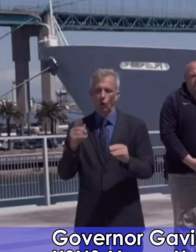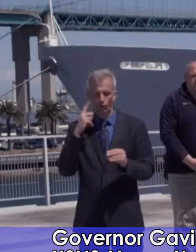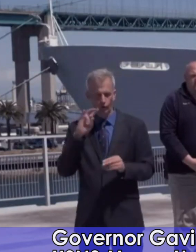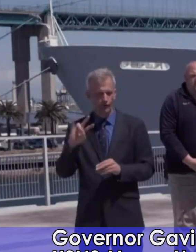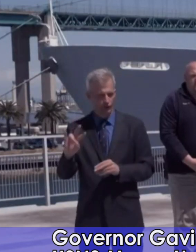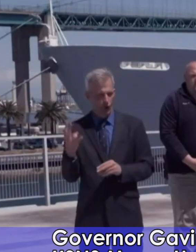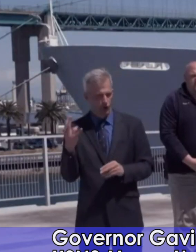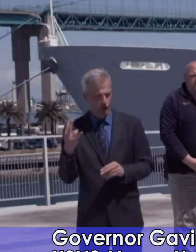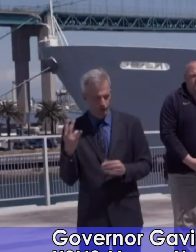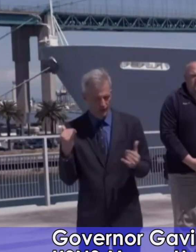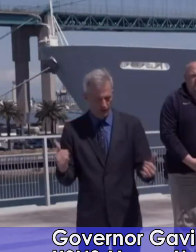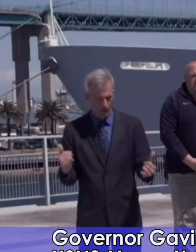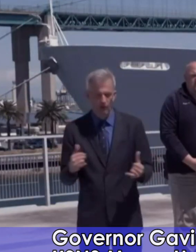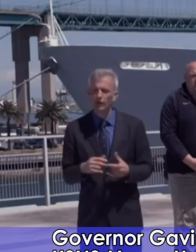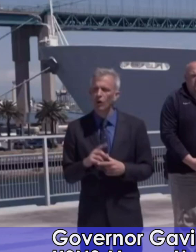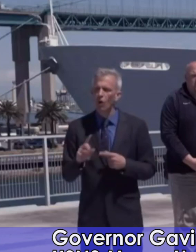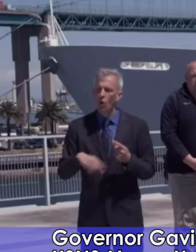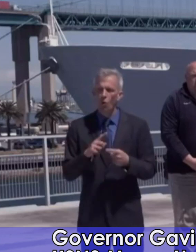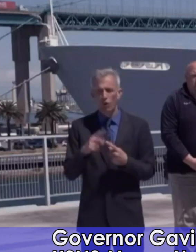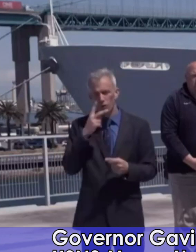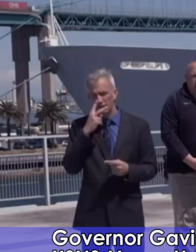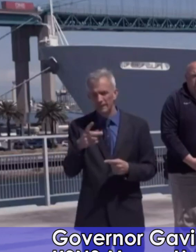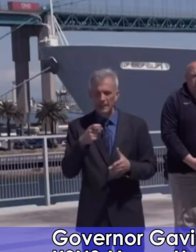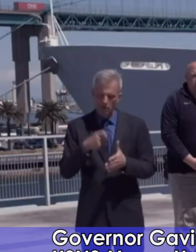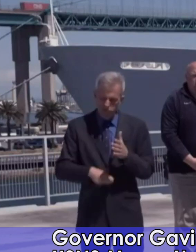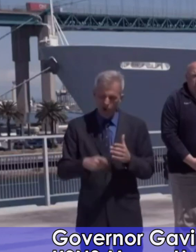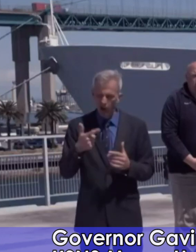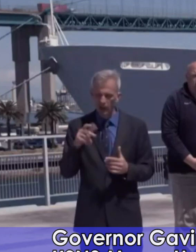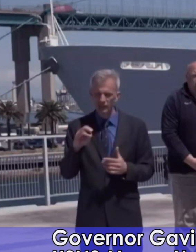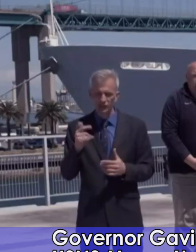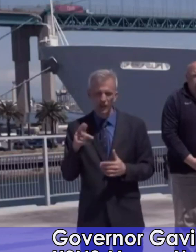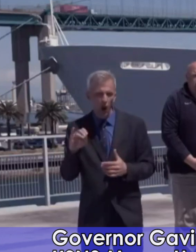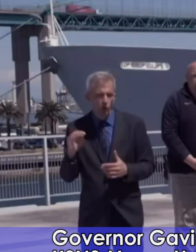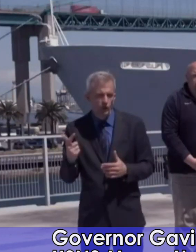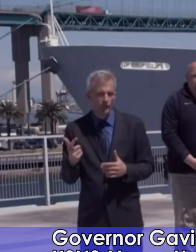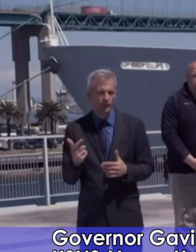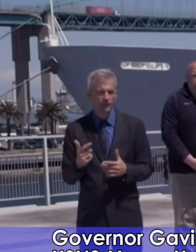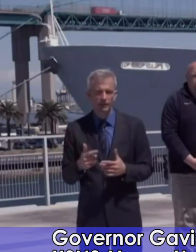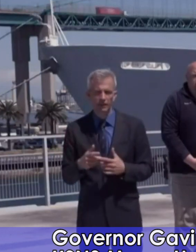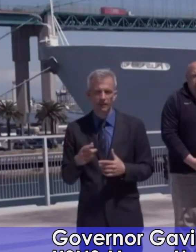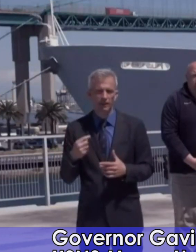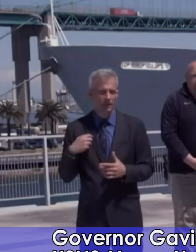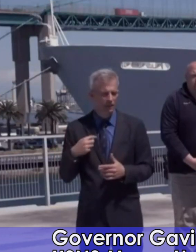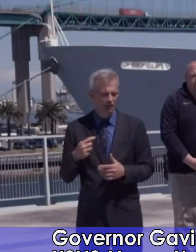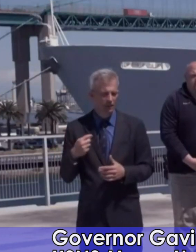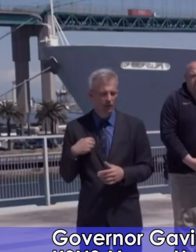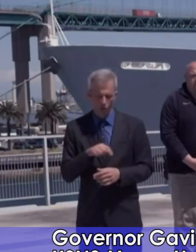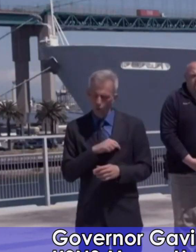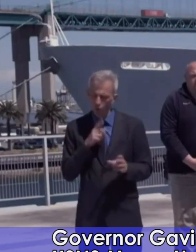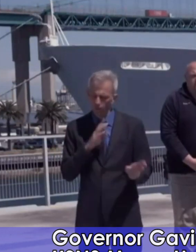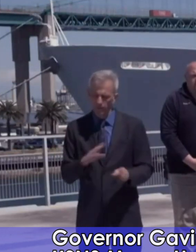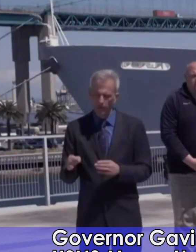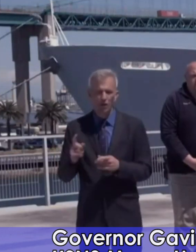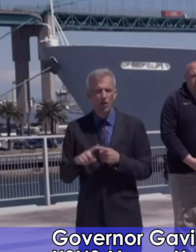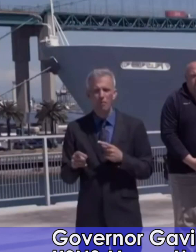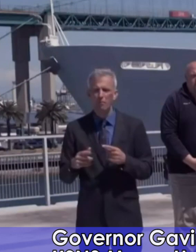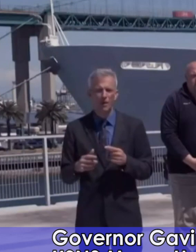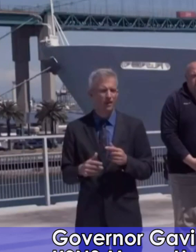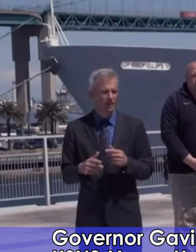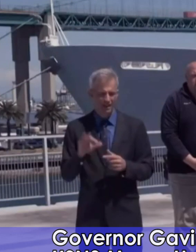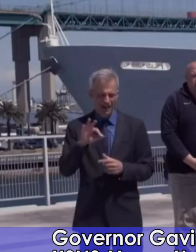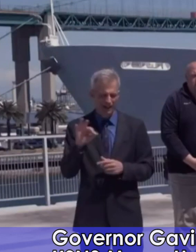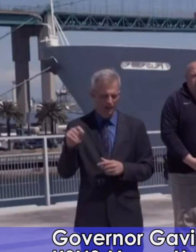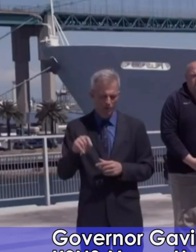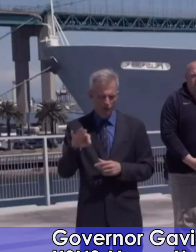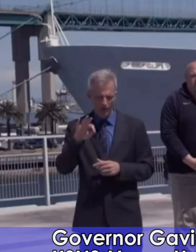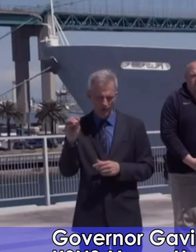So where we see that, we are prepared, but 99.99% of this can be done without any criminal penalty. But we're prepared